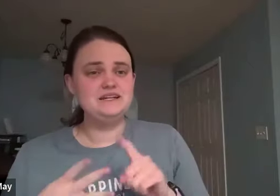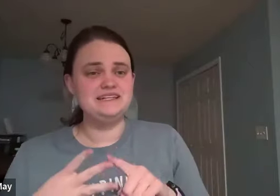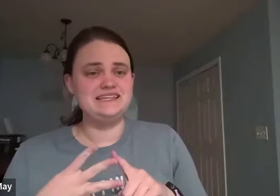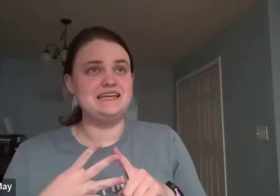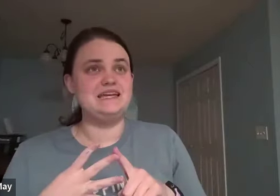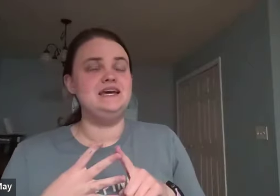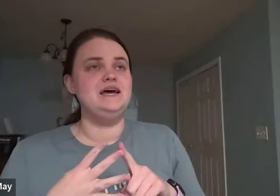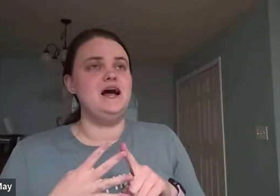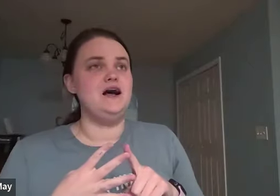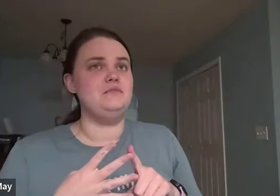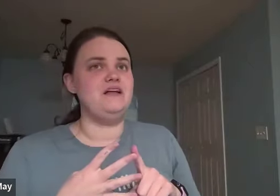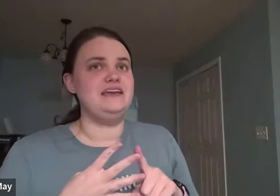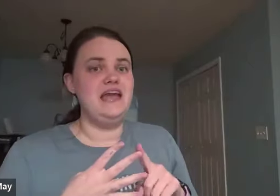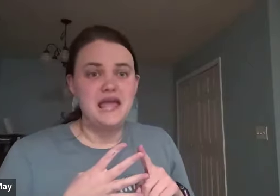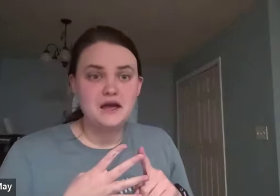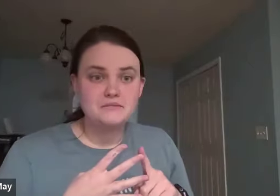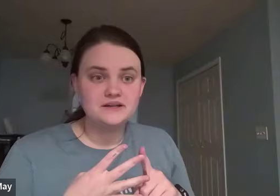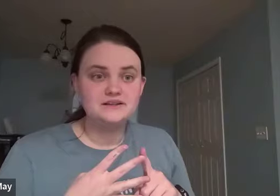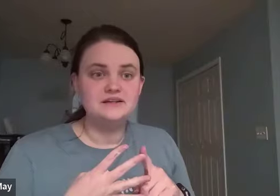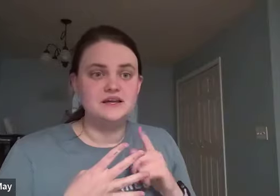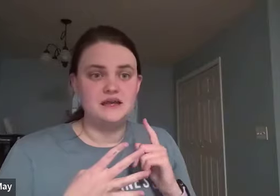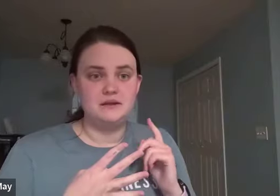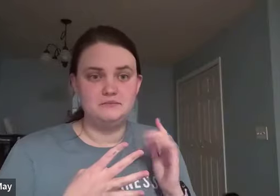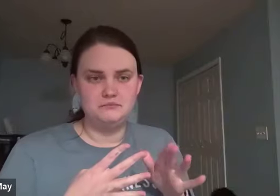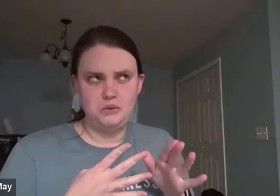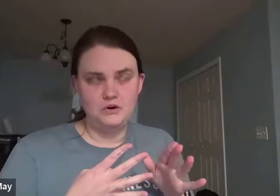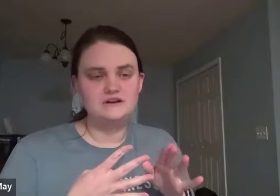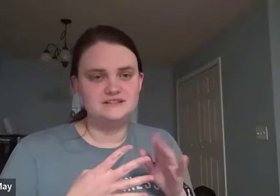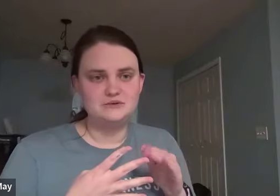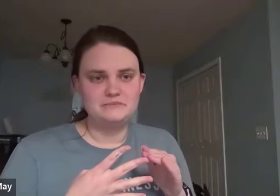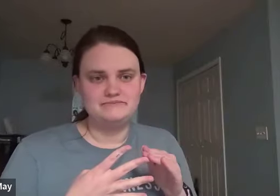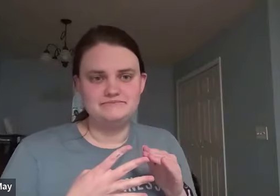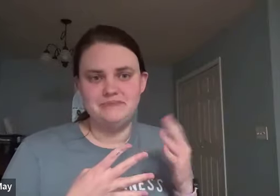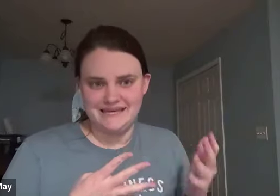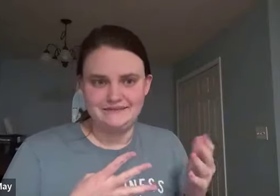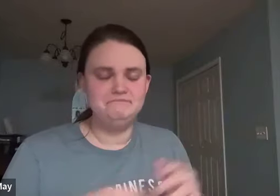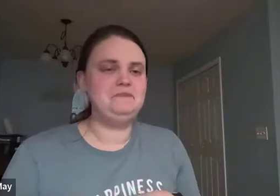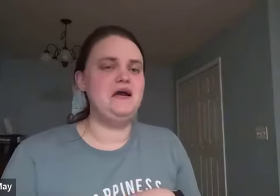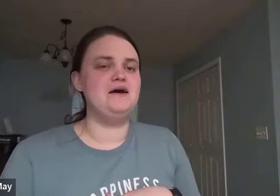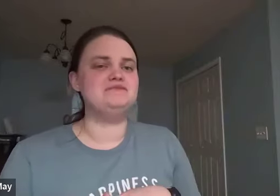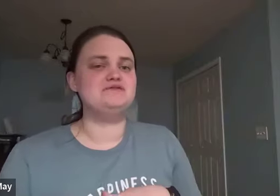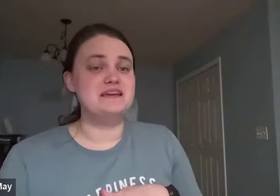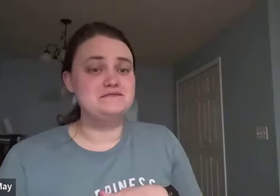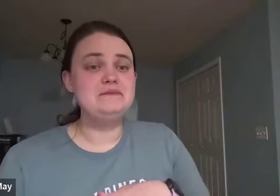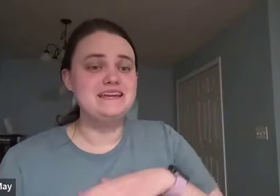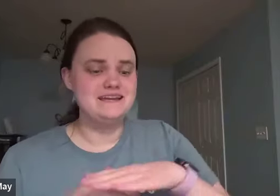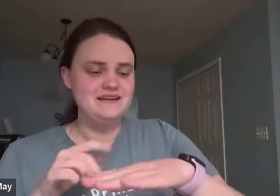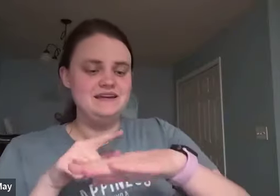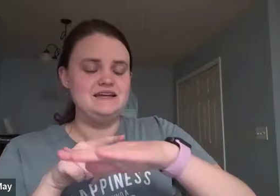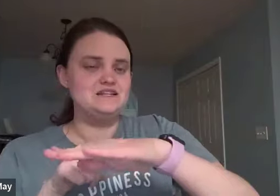is then like ham and pork, so pig. So the sign for pig is going to